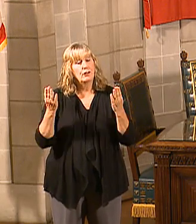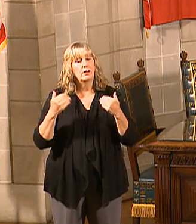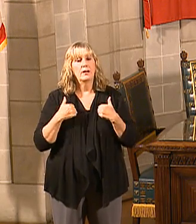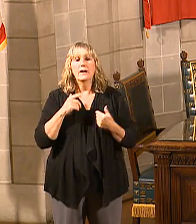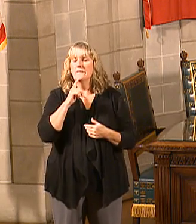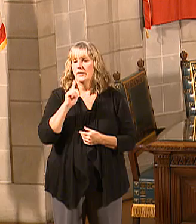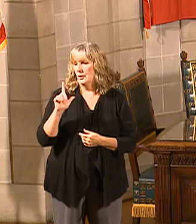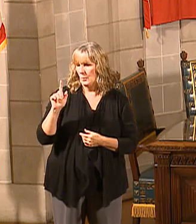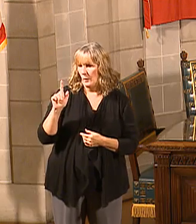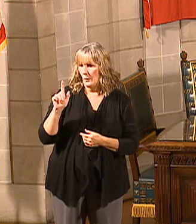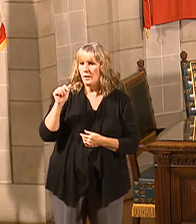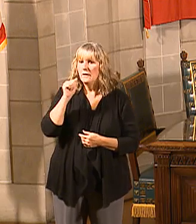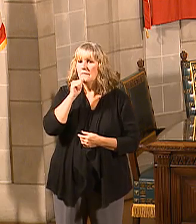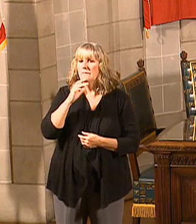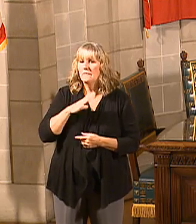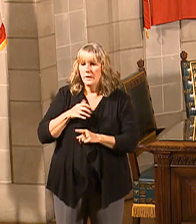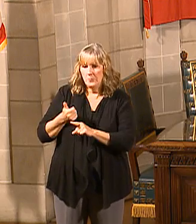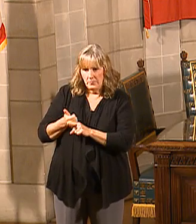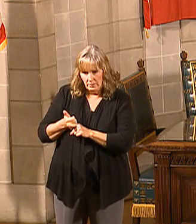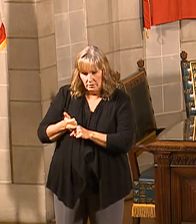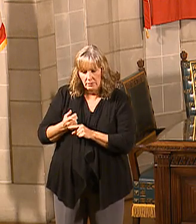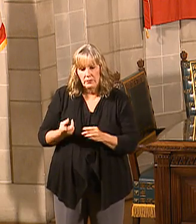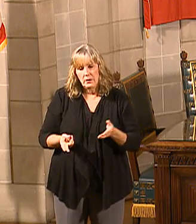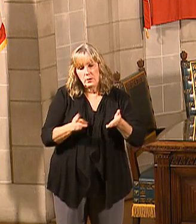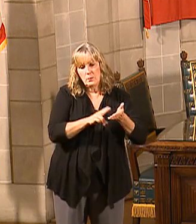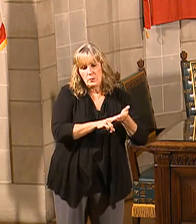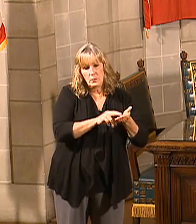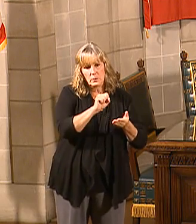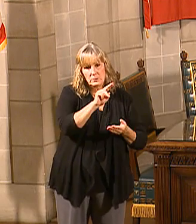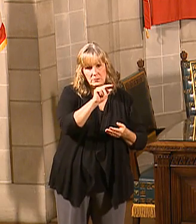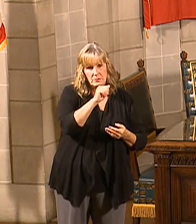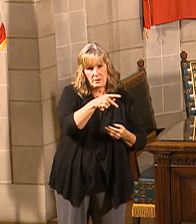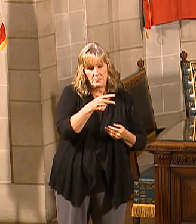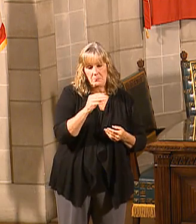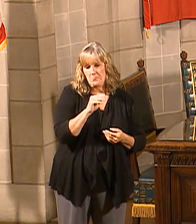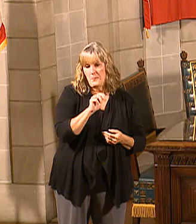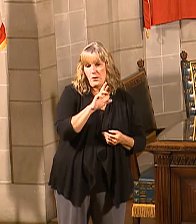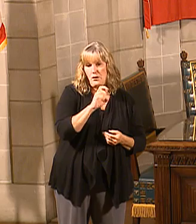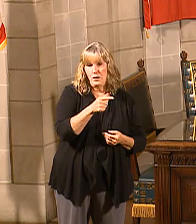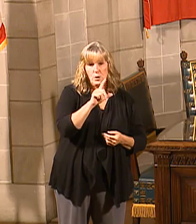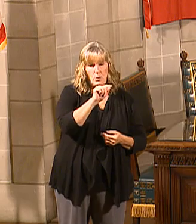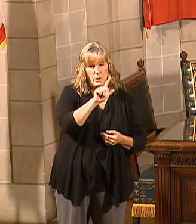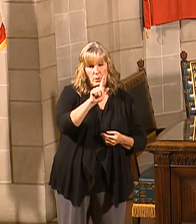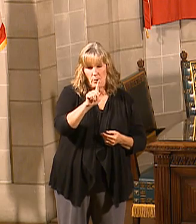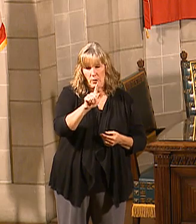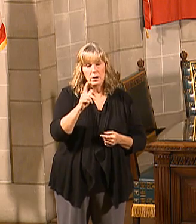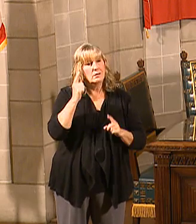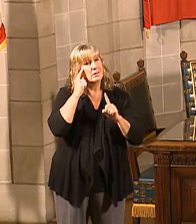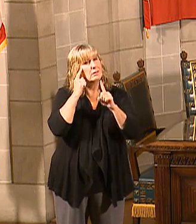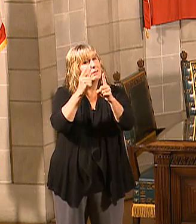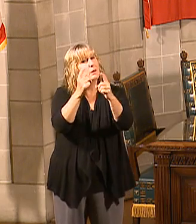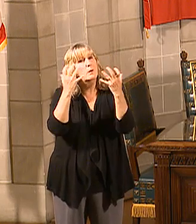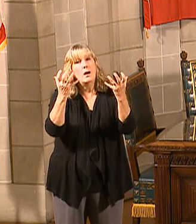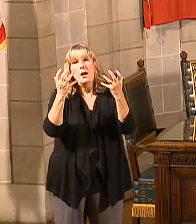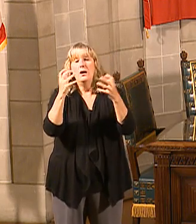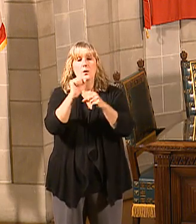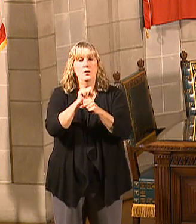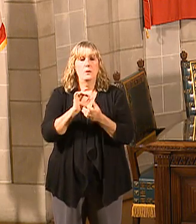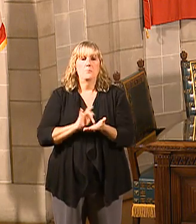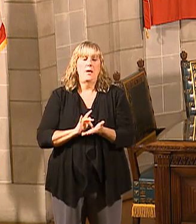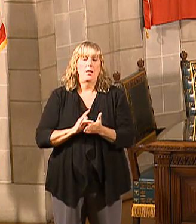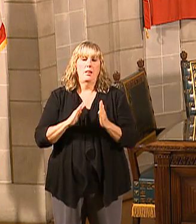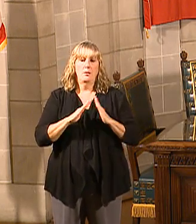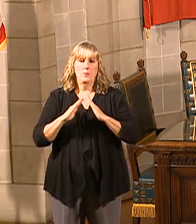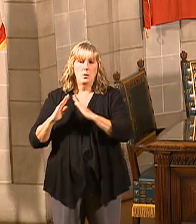a 21-year-old female who was enrolled with SNAP Next Step in March of 21. Her ultimate goal was to work in the medical community.